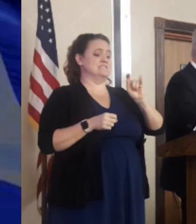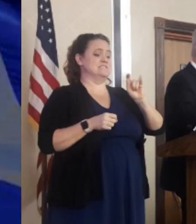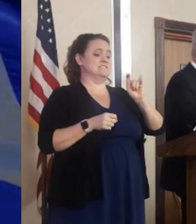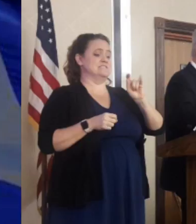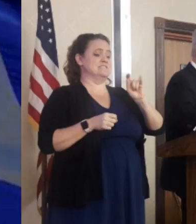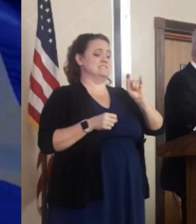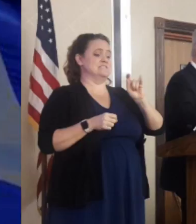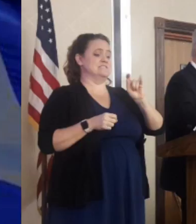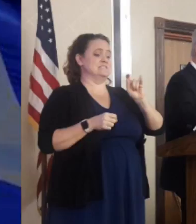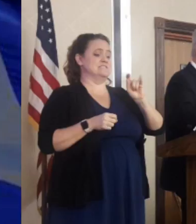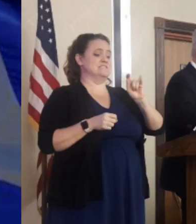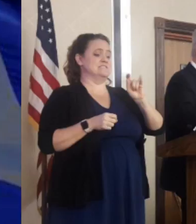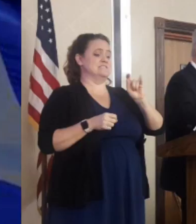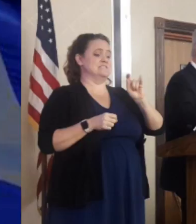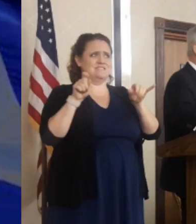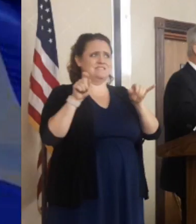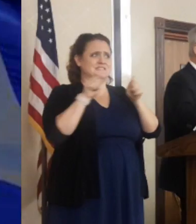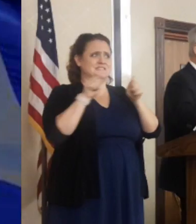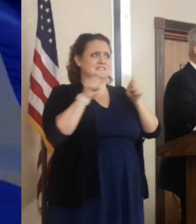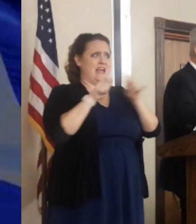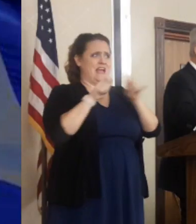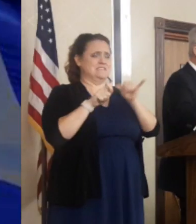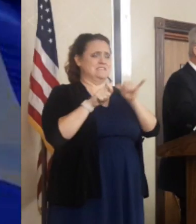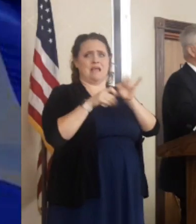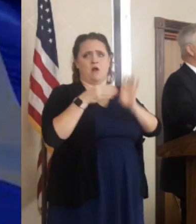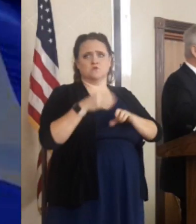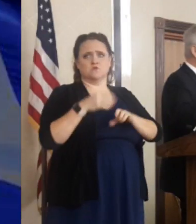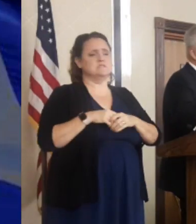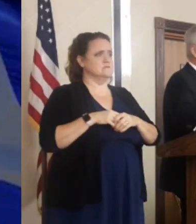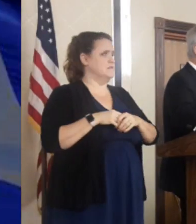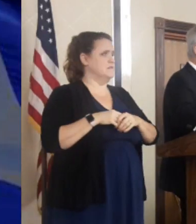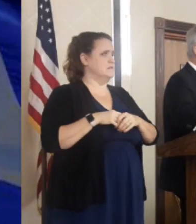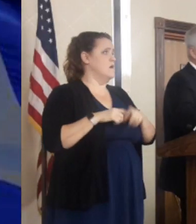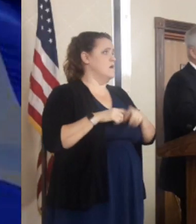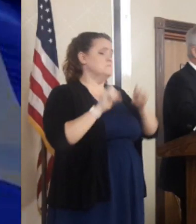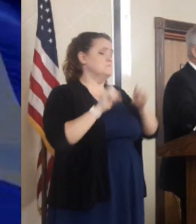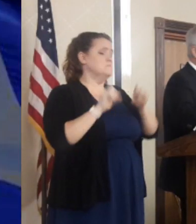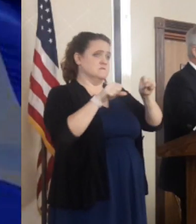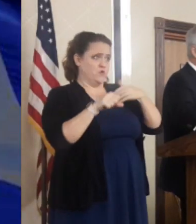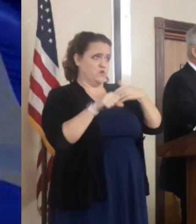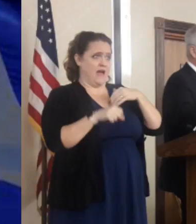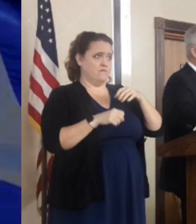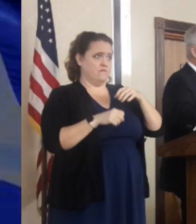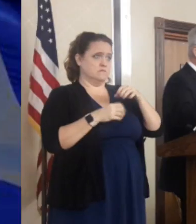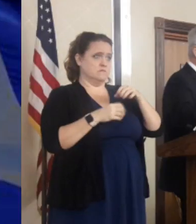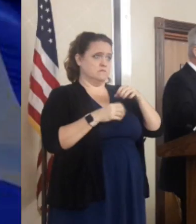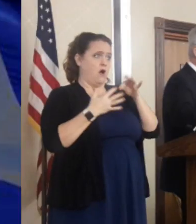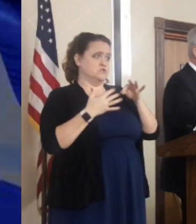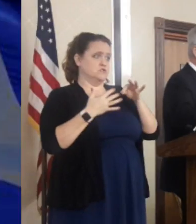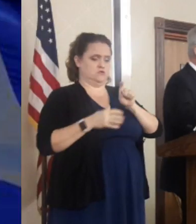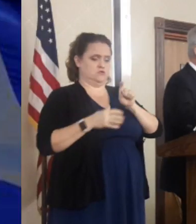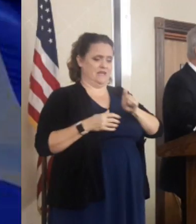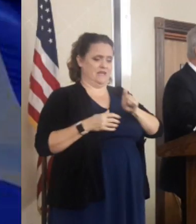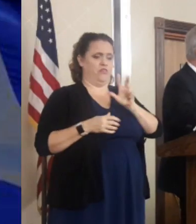same, exactly the same consequences. But you have that option. But yes, you have the option There we go. of free to say, I really, really